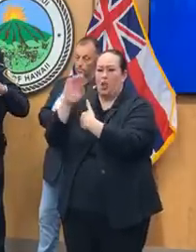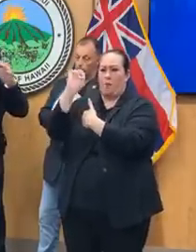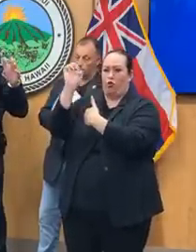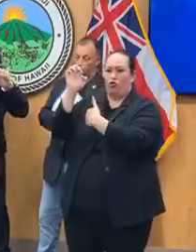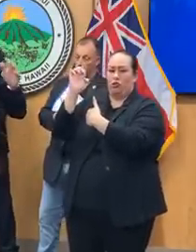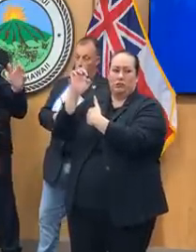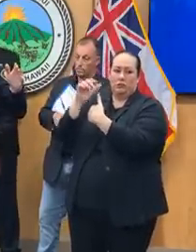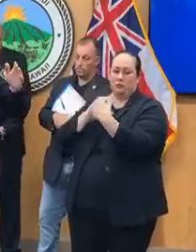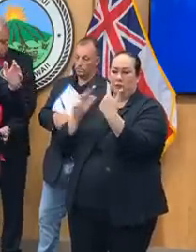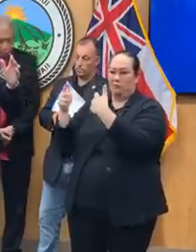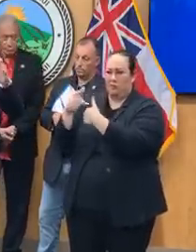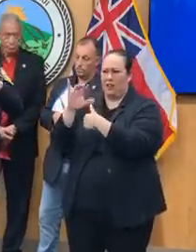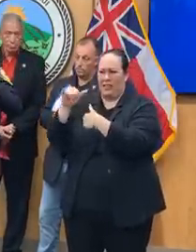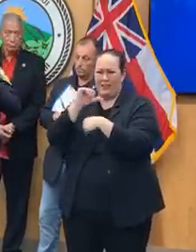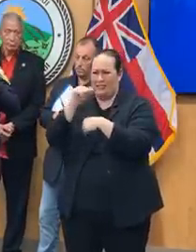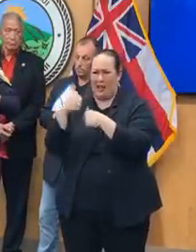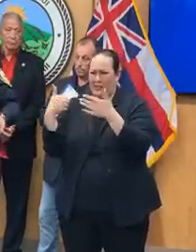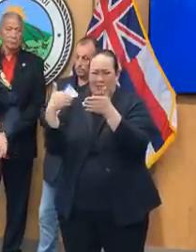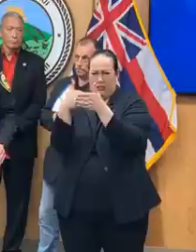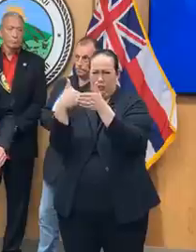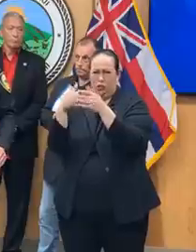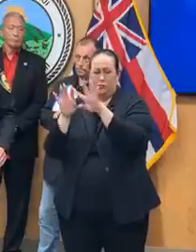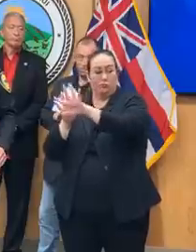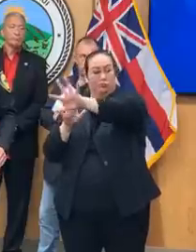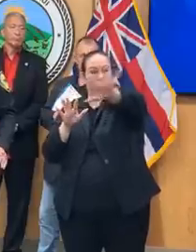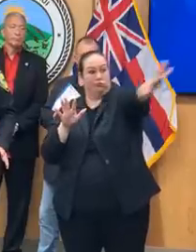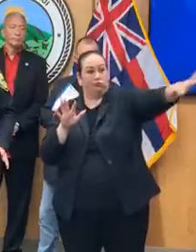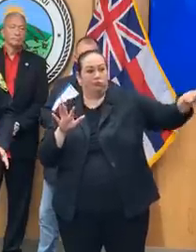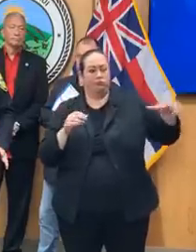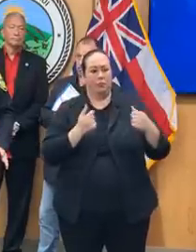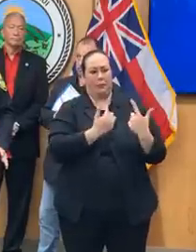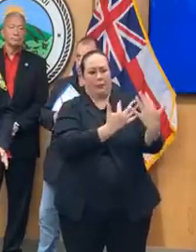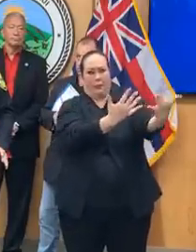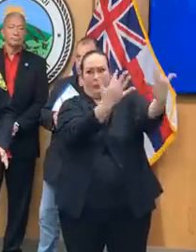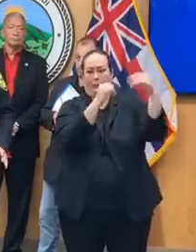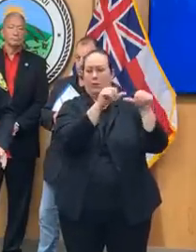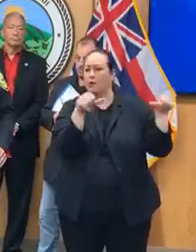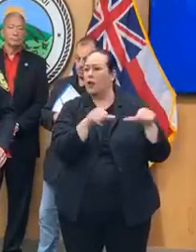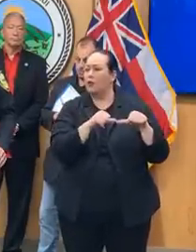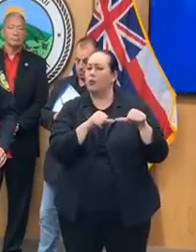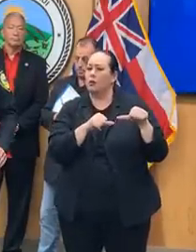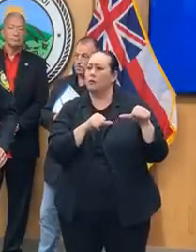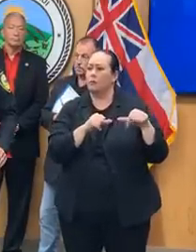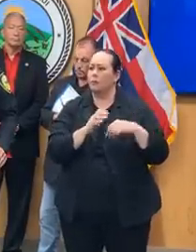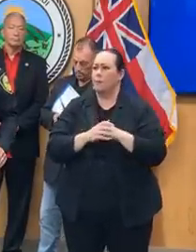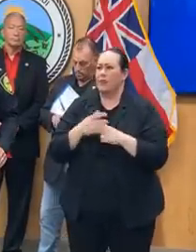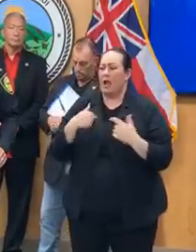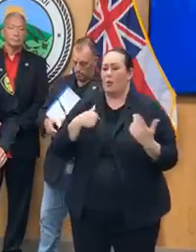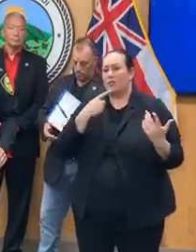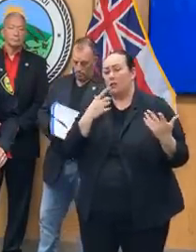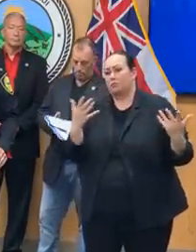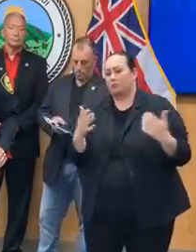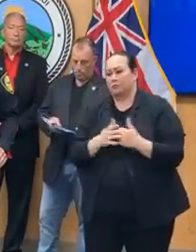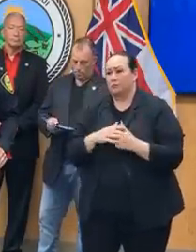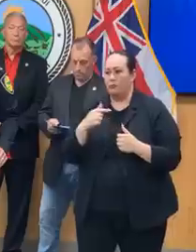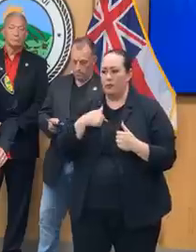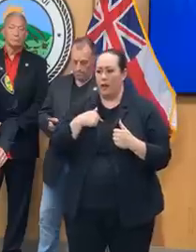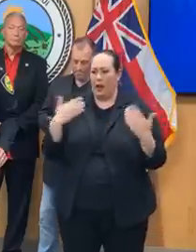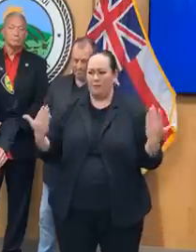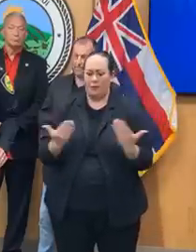in, but nowhere was that anywhere near the burn or the affected zone. And I would just say this, I've been